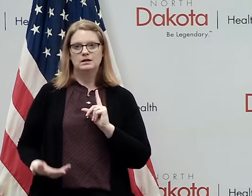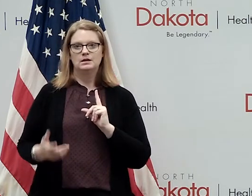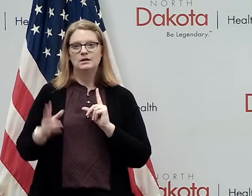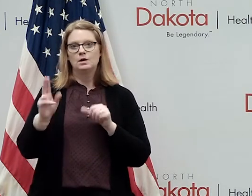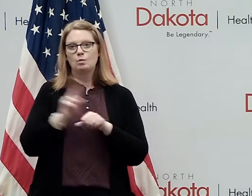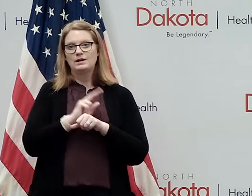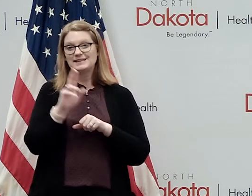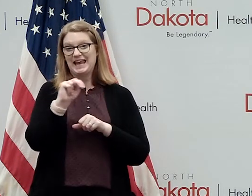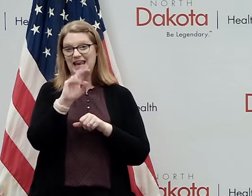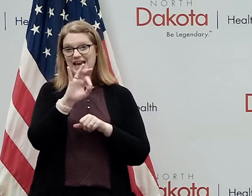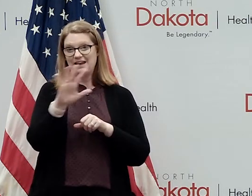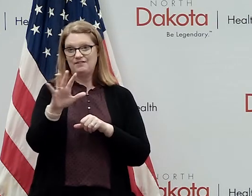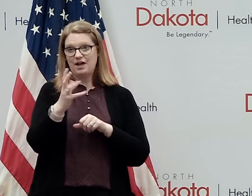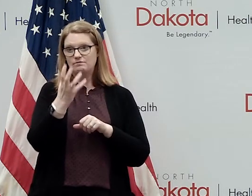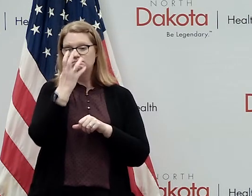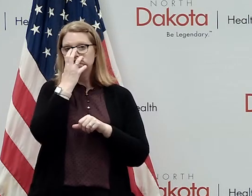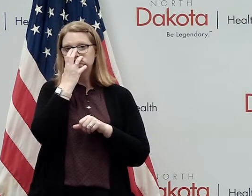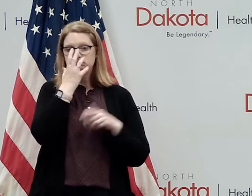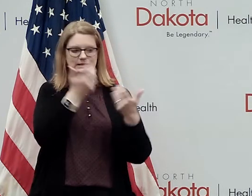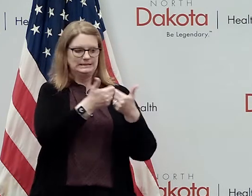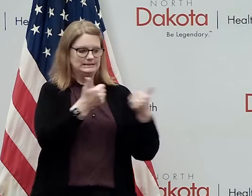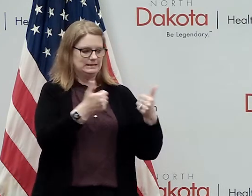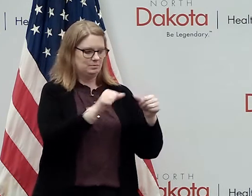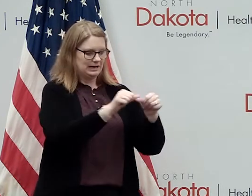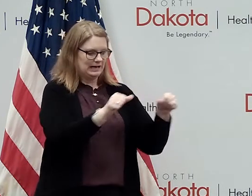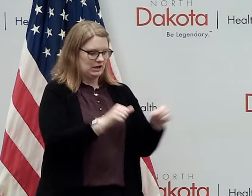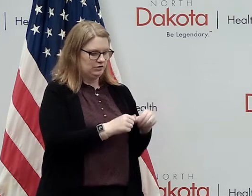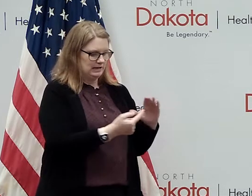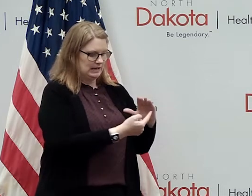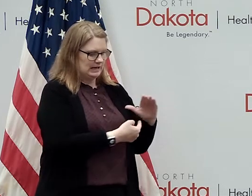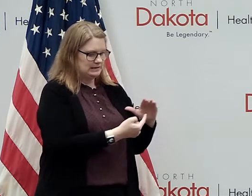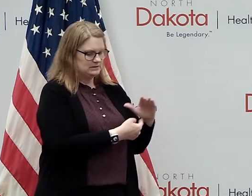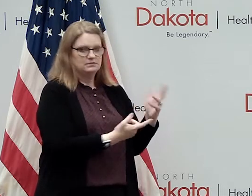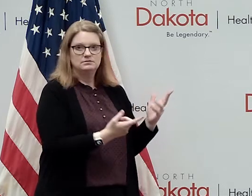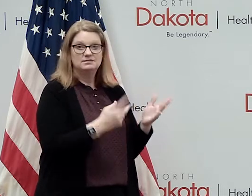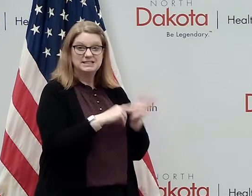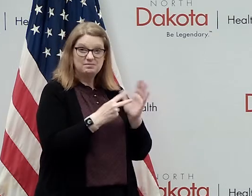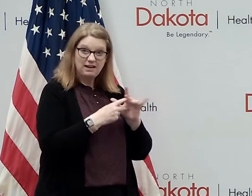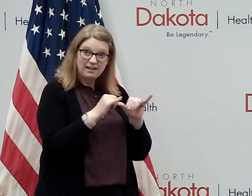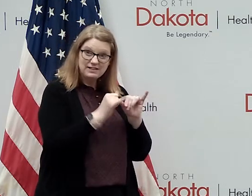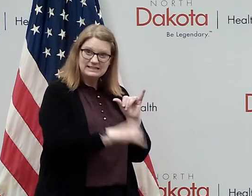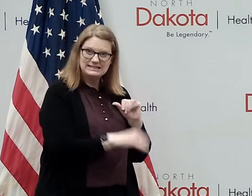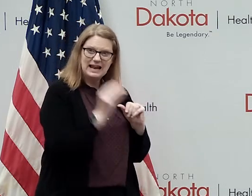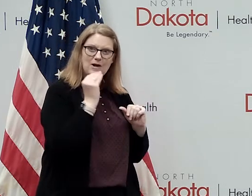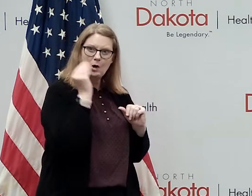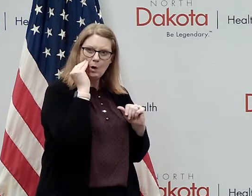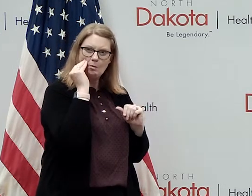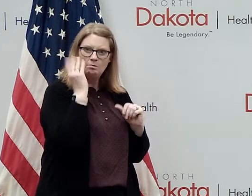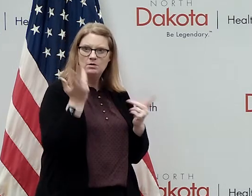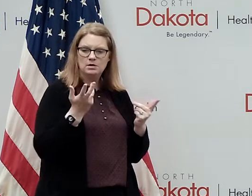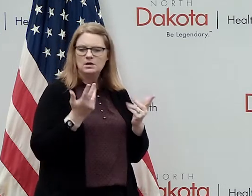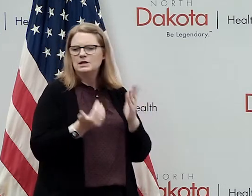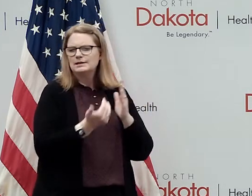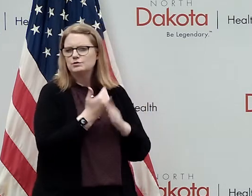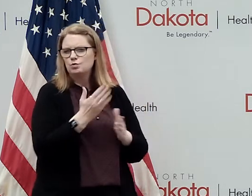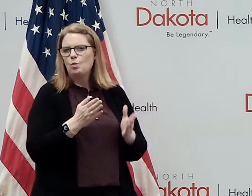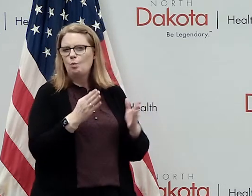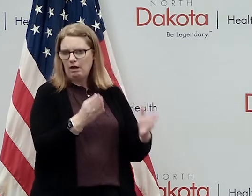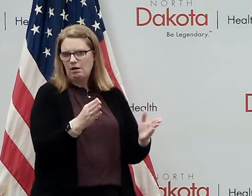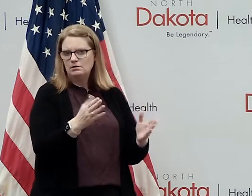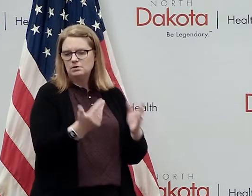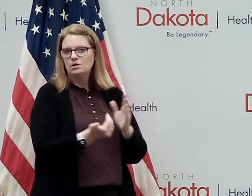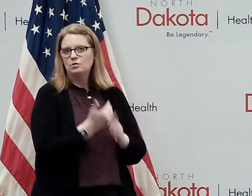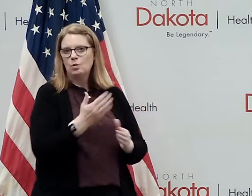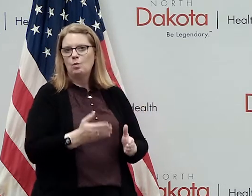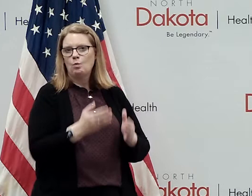N95 mask and works in a separate area and is isolated. They don't even necessarily have to stay home for 14 days. There's all new strategies that can be where you can